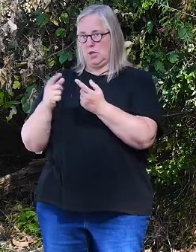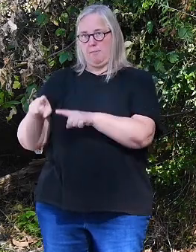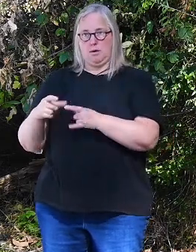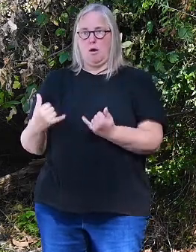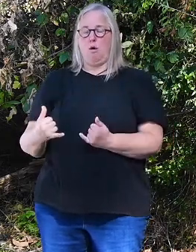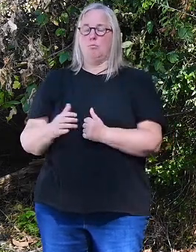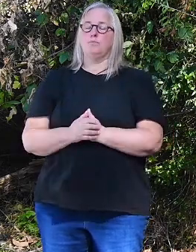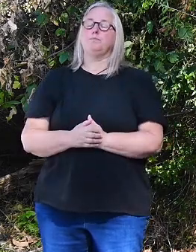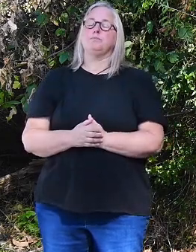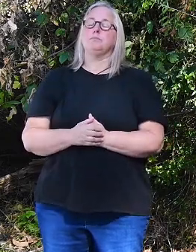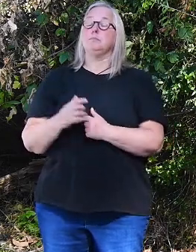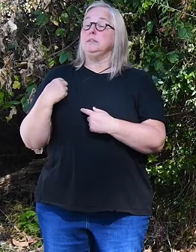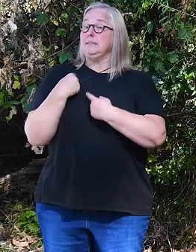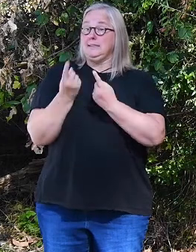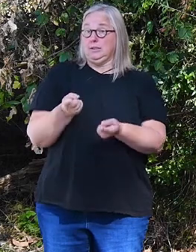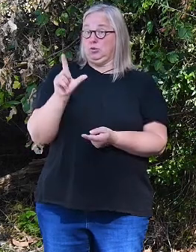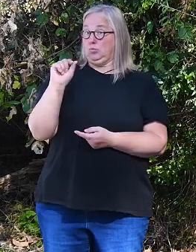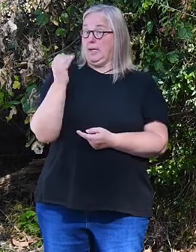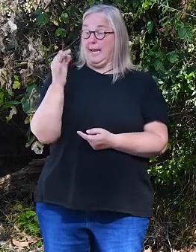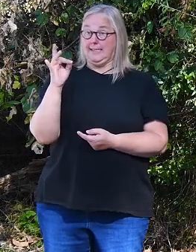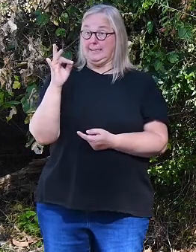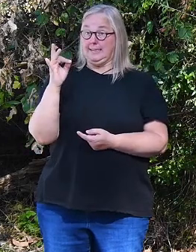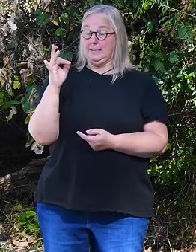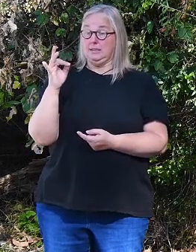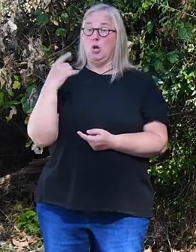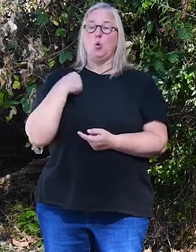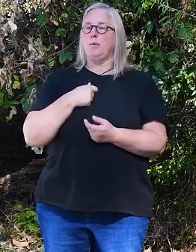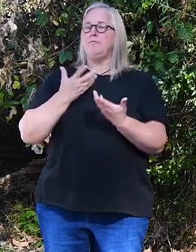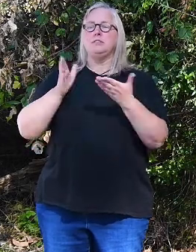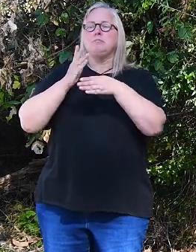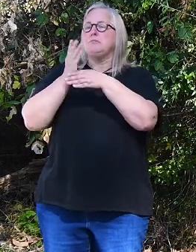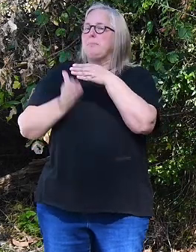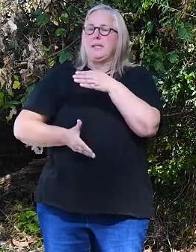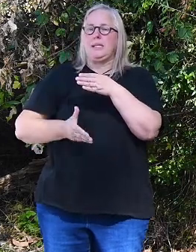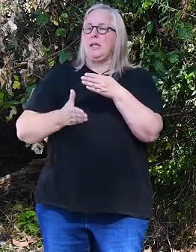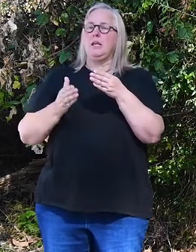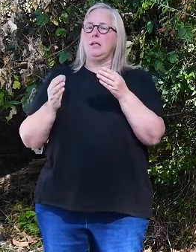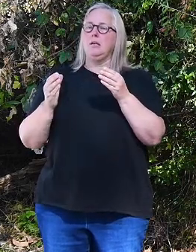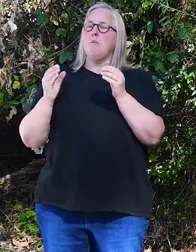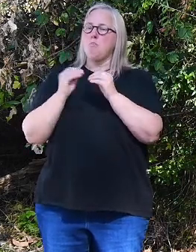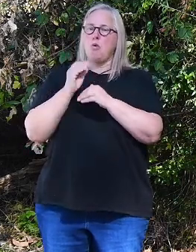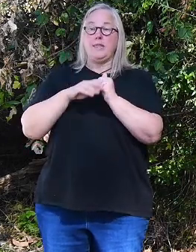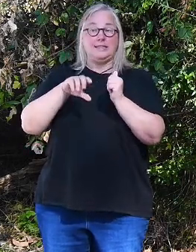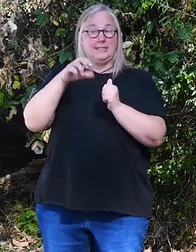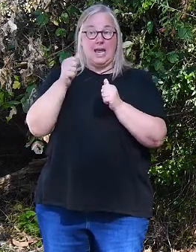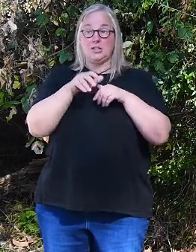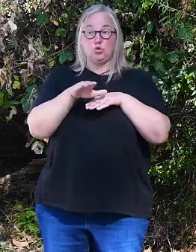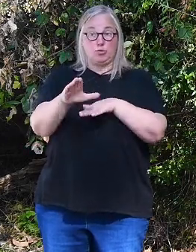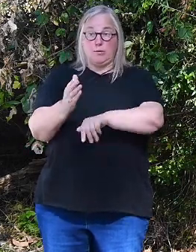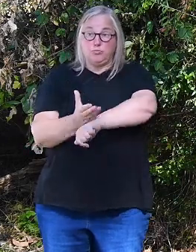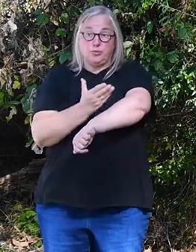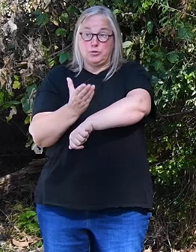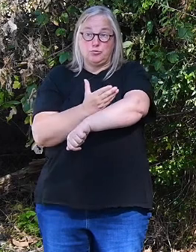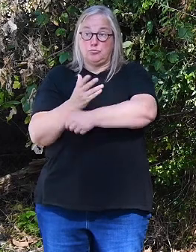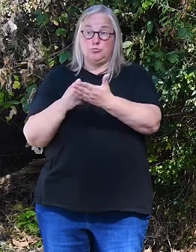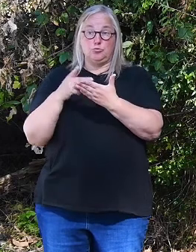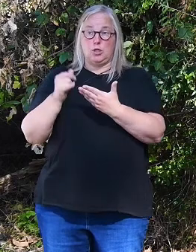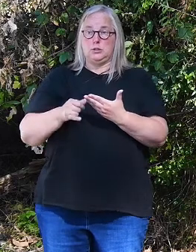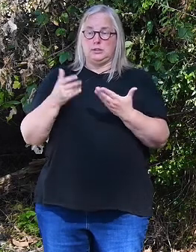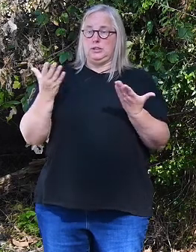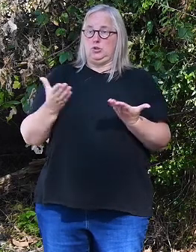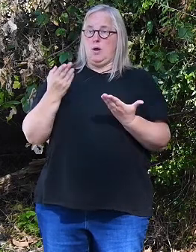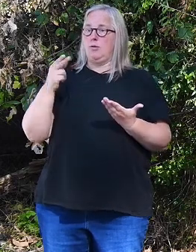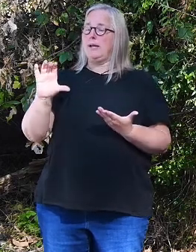since 2018, we've completed more than 10 stream restorations in Howard County.